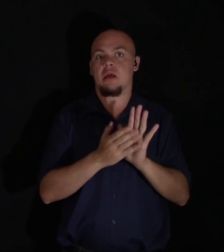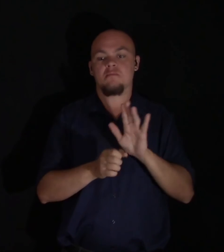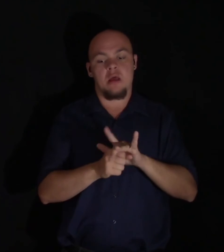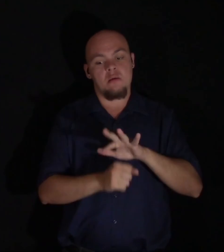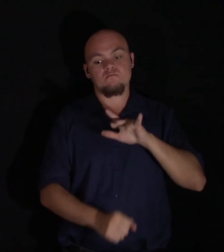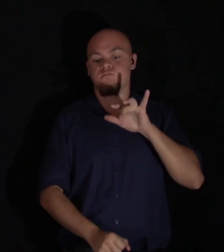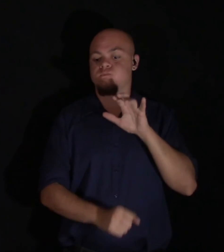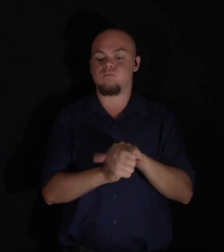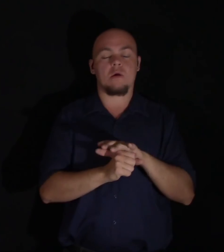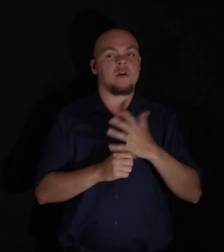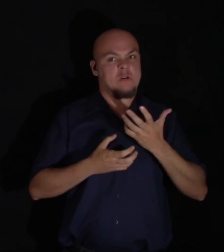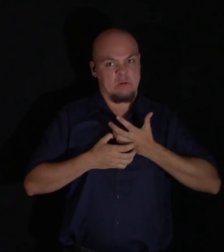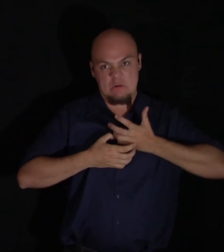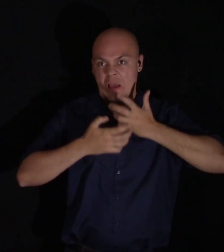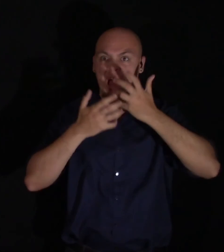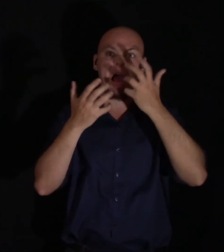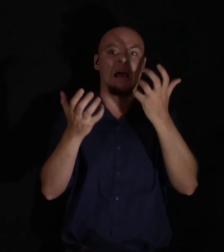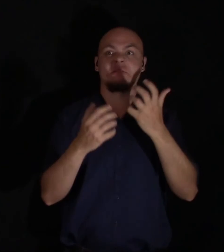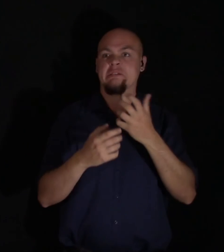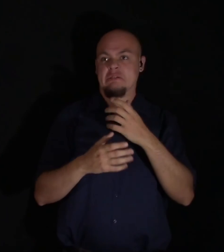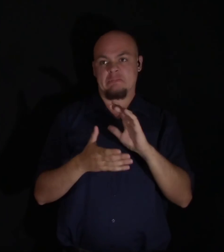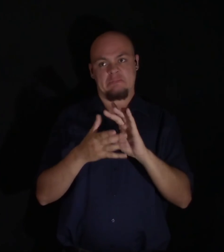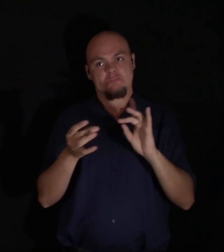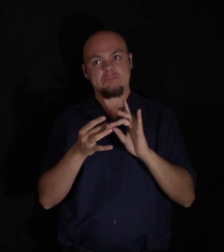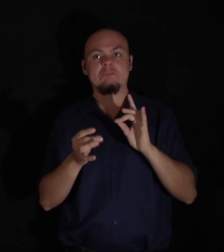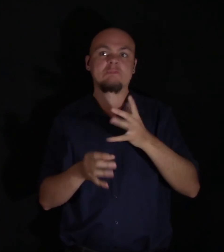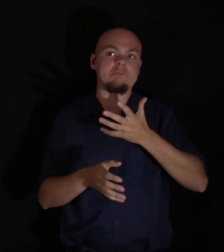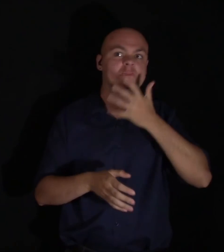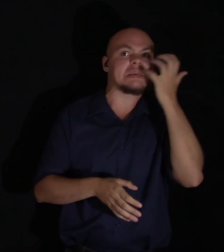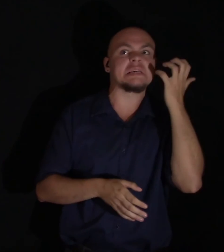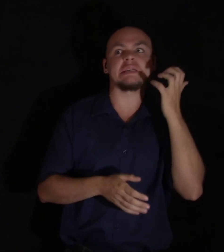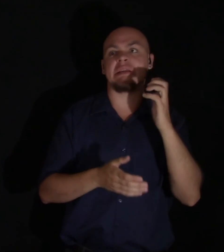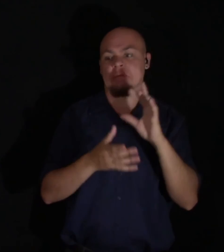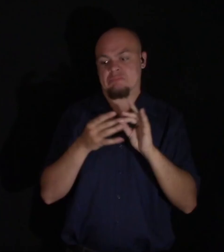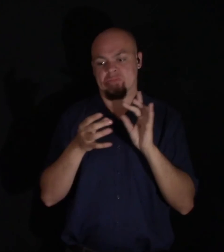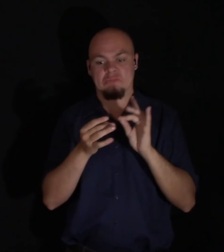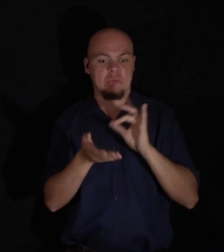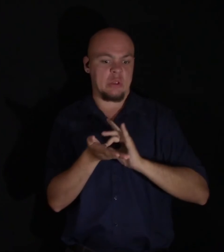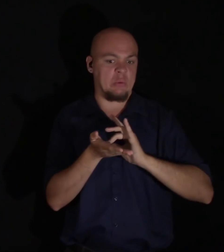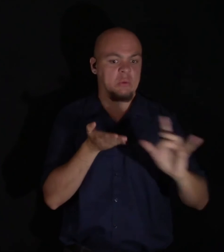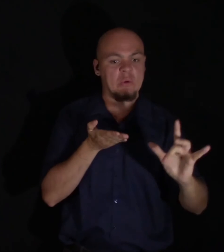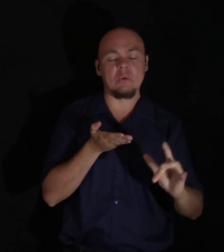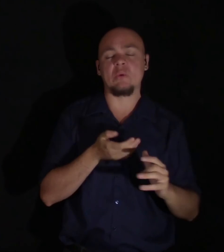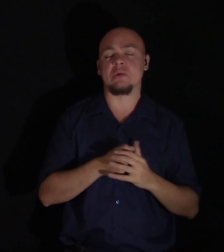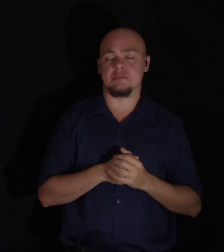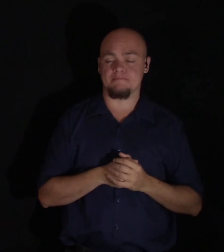He would say mean things. He would say rude things. Okay?